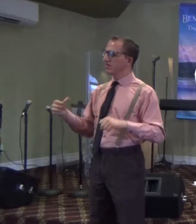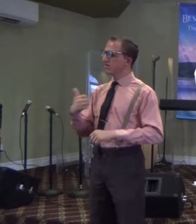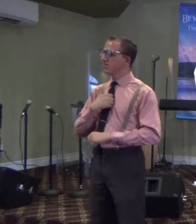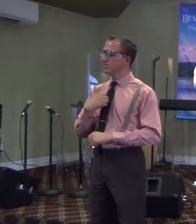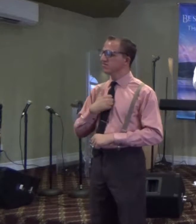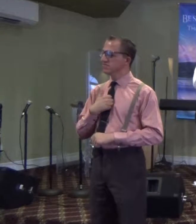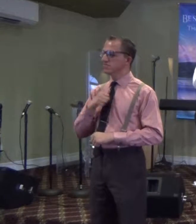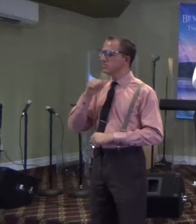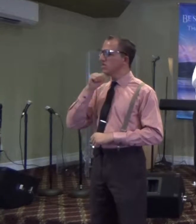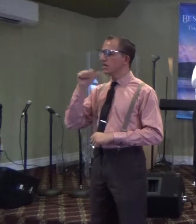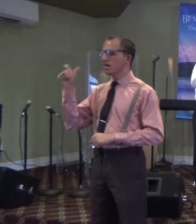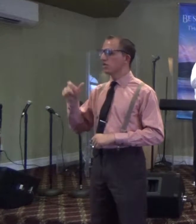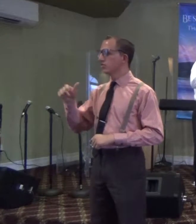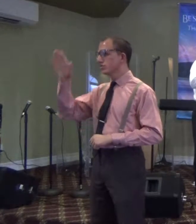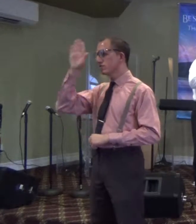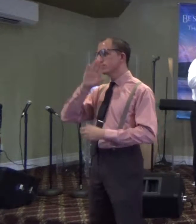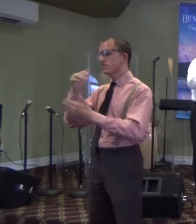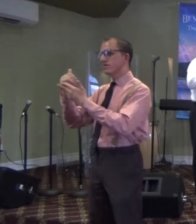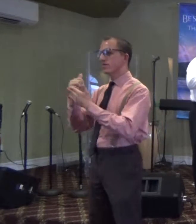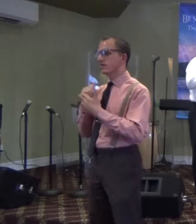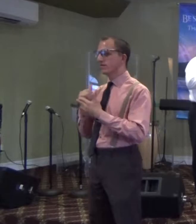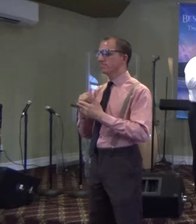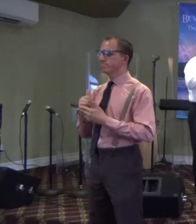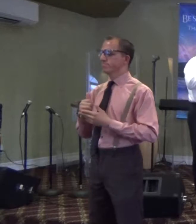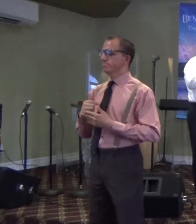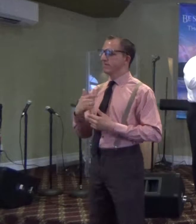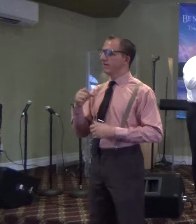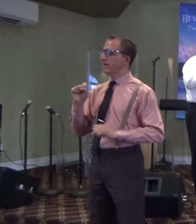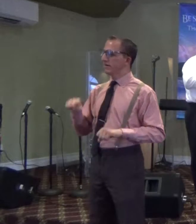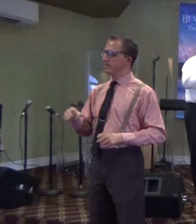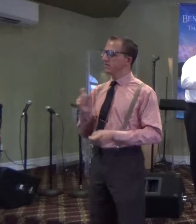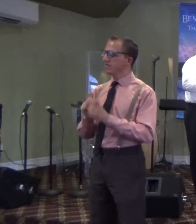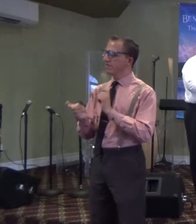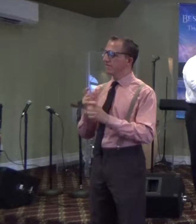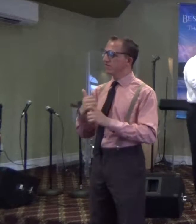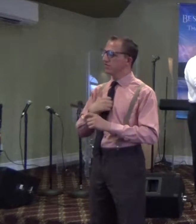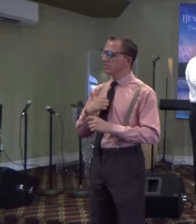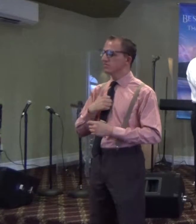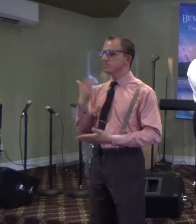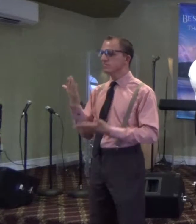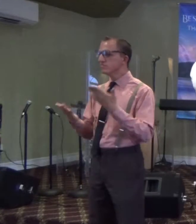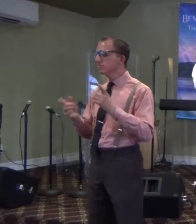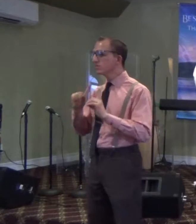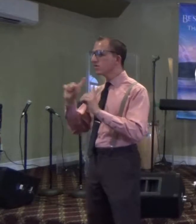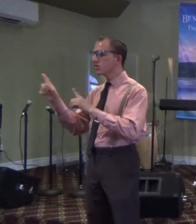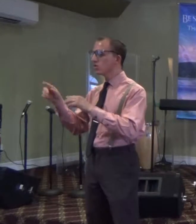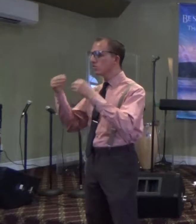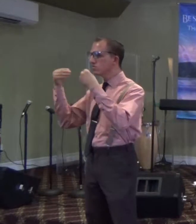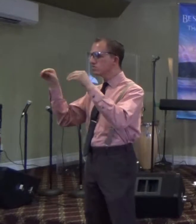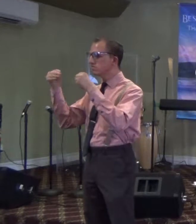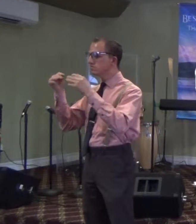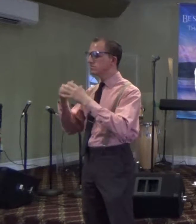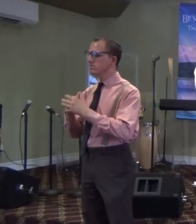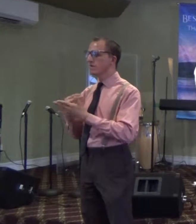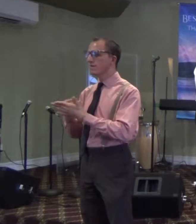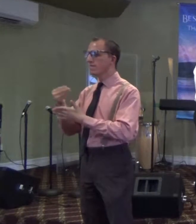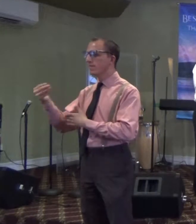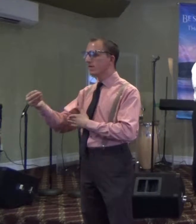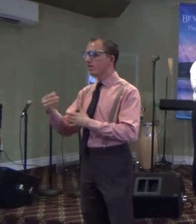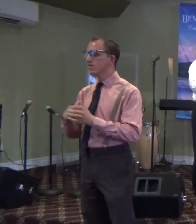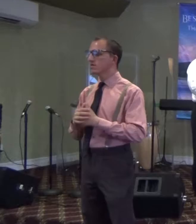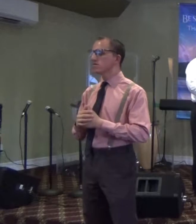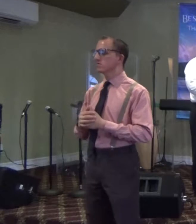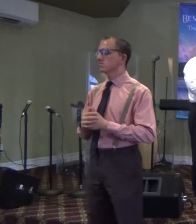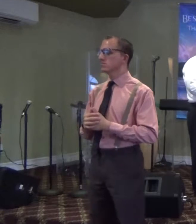can do something por arreglarlos. to fix it. A lo mejor se va a comprar Maybe he's going to buy